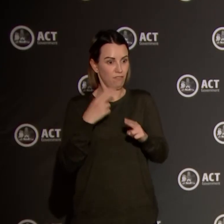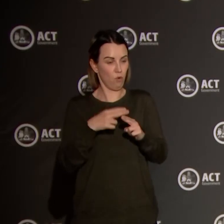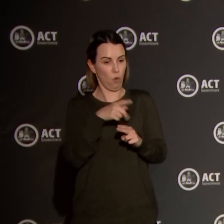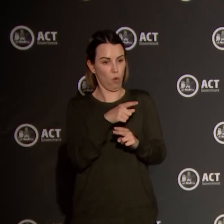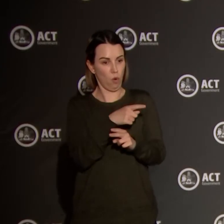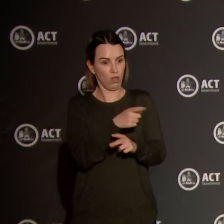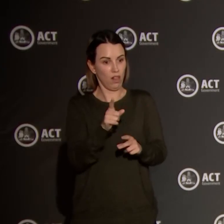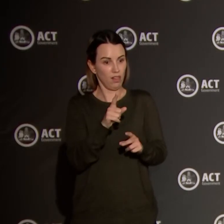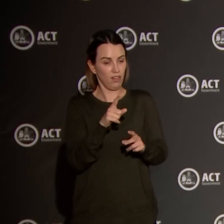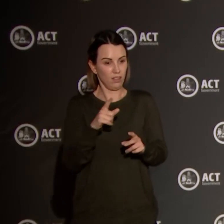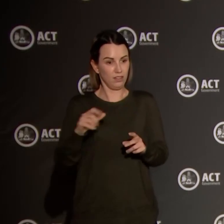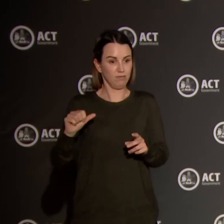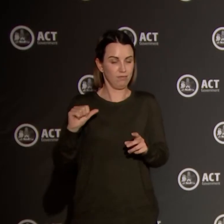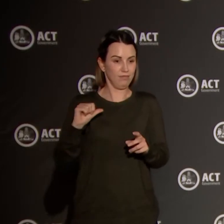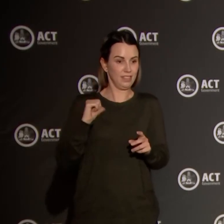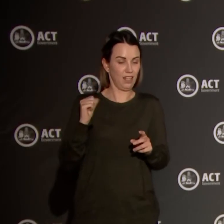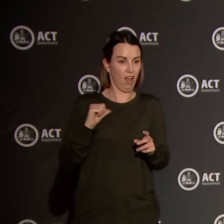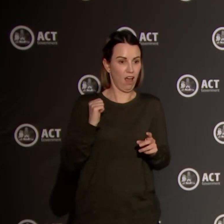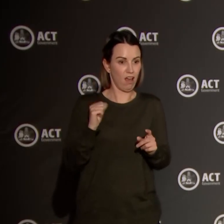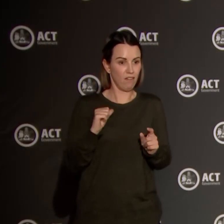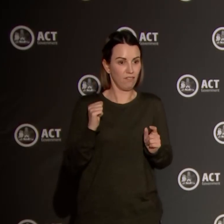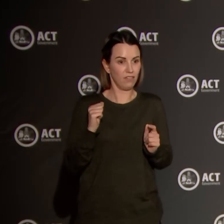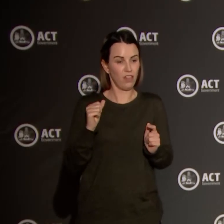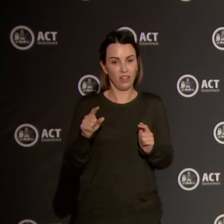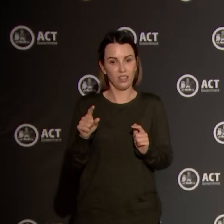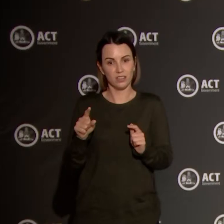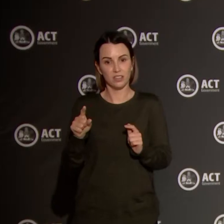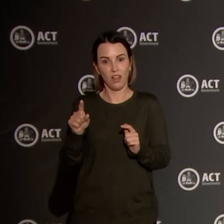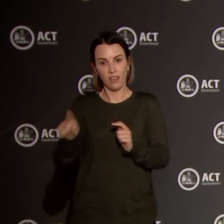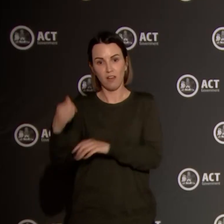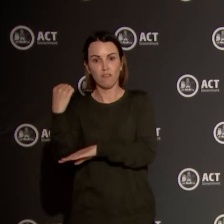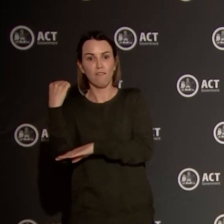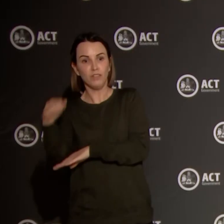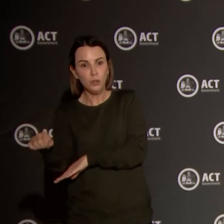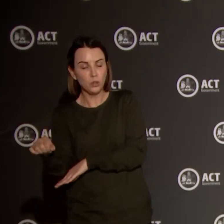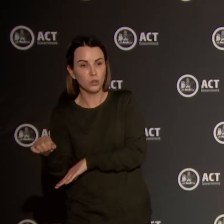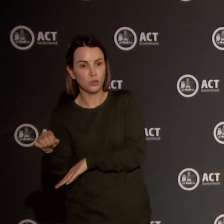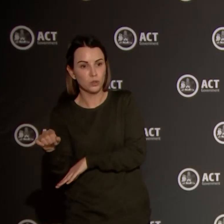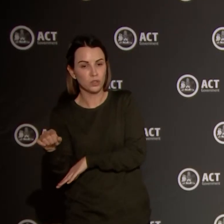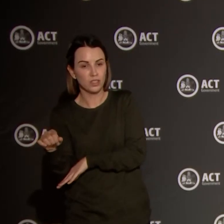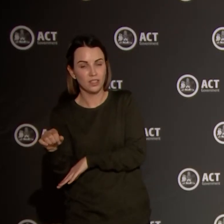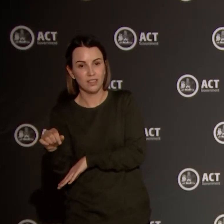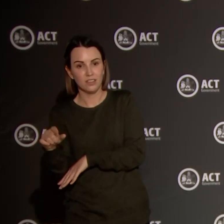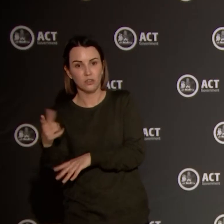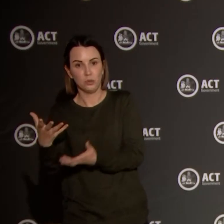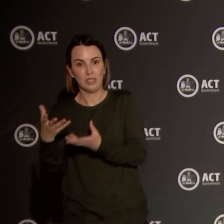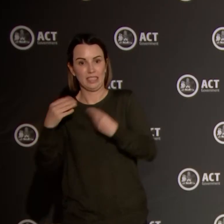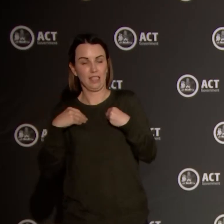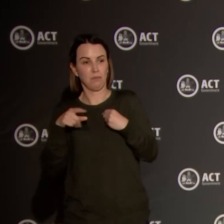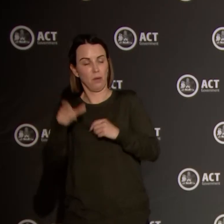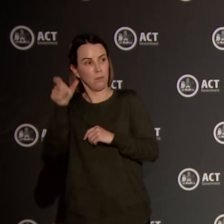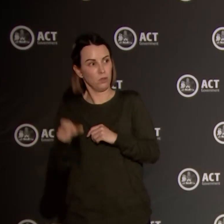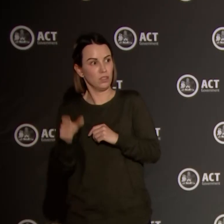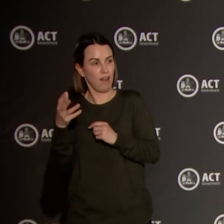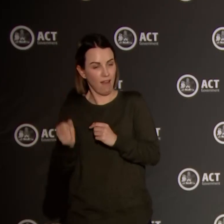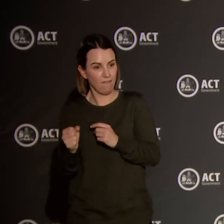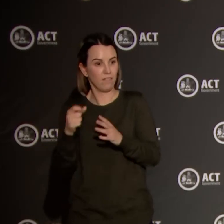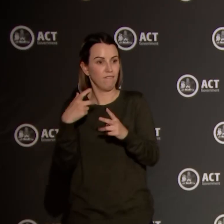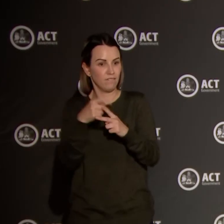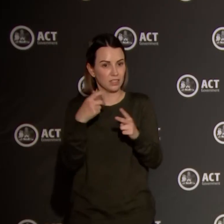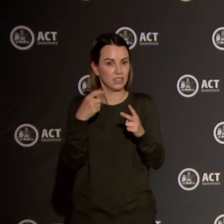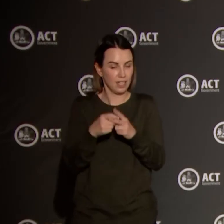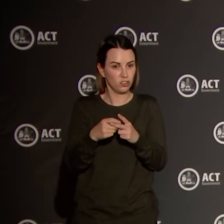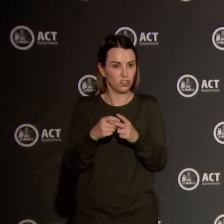individual to choose to receive care from a person who is unvaccinated. That's quite a significant step for us